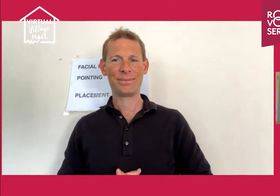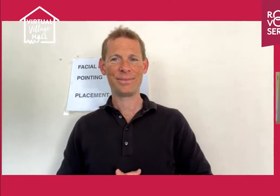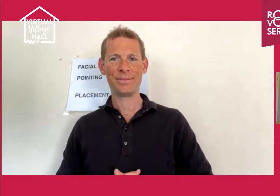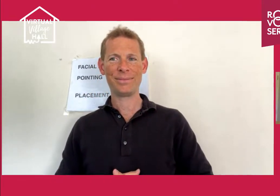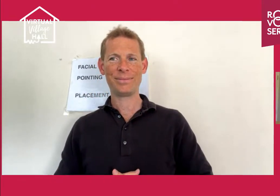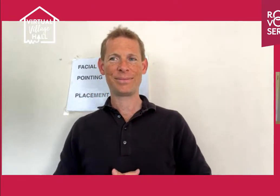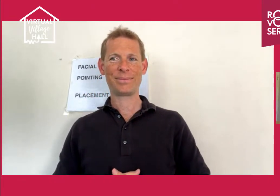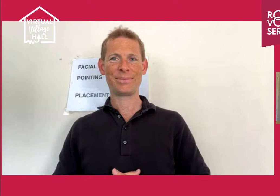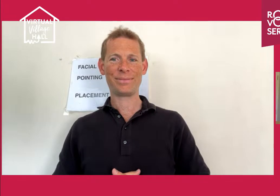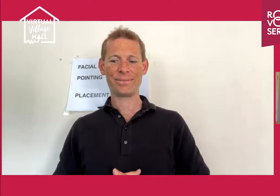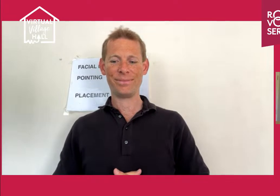Anyone get it?